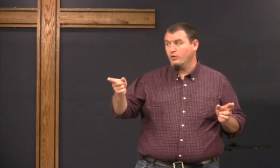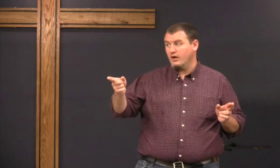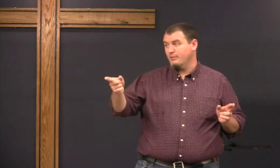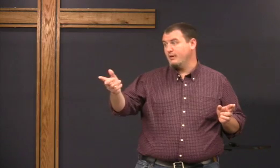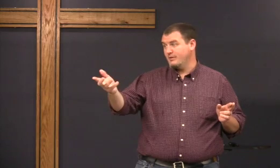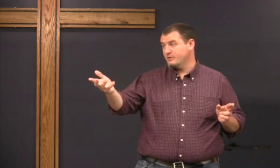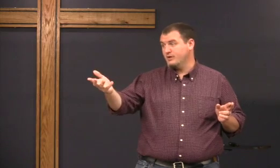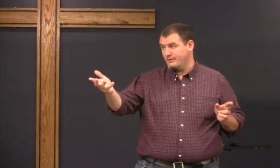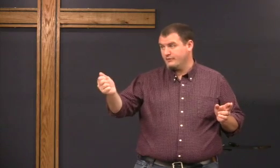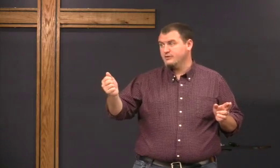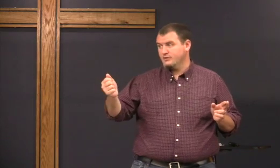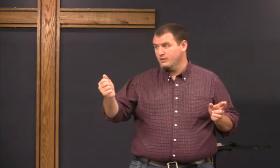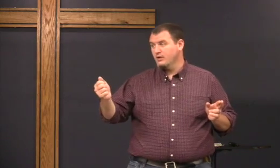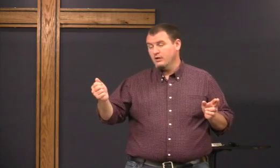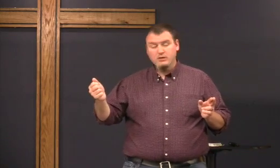God, maybe there's a difference.